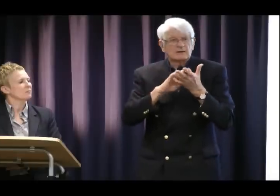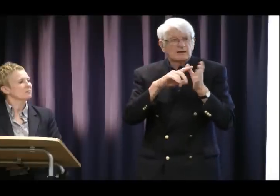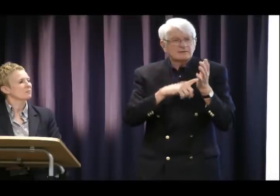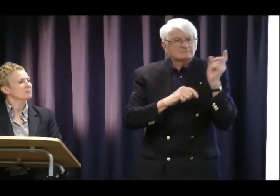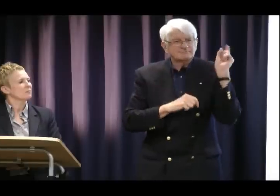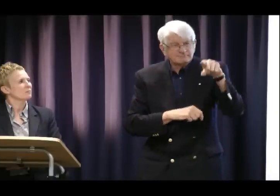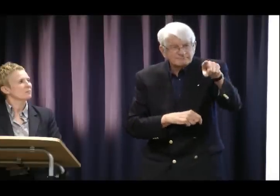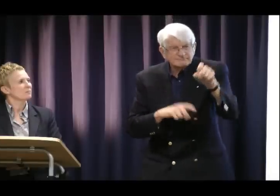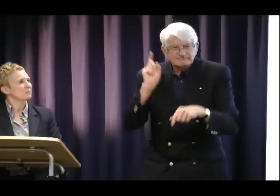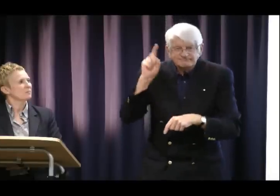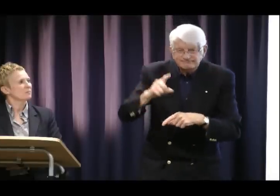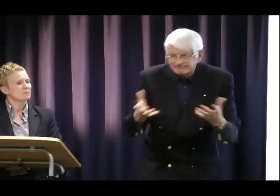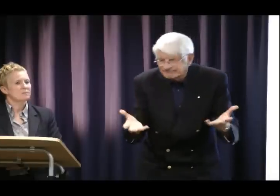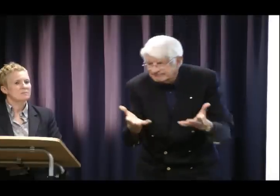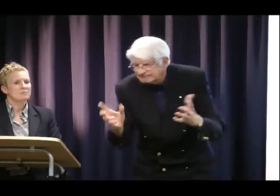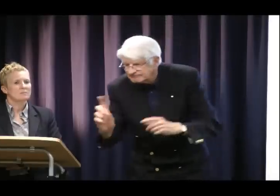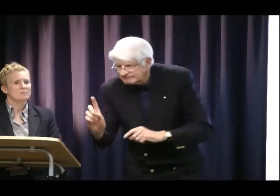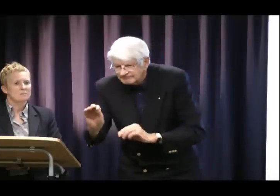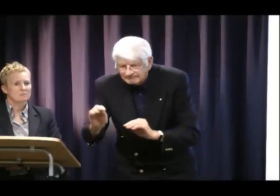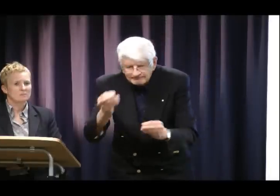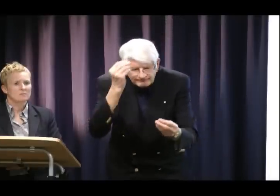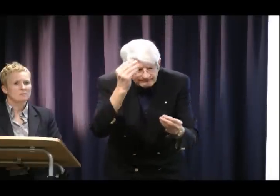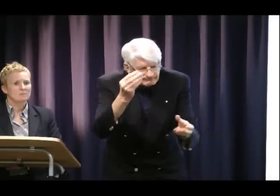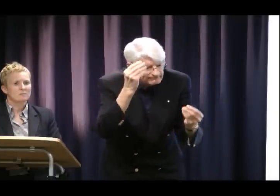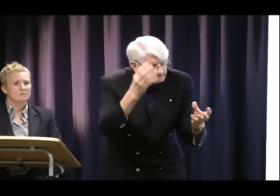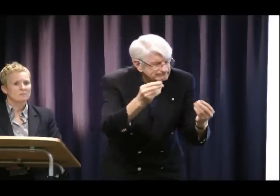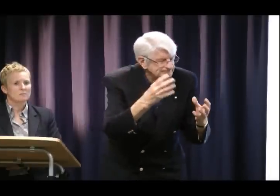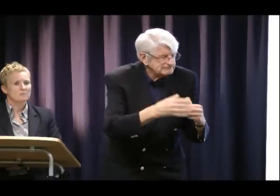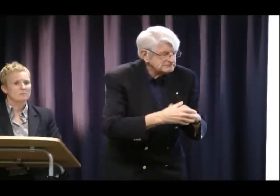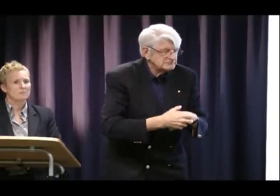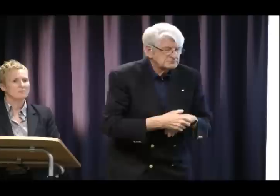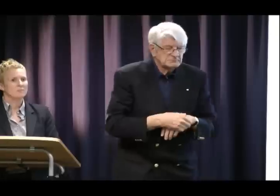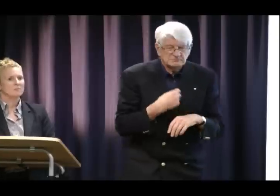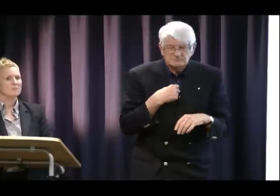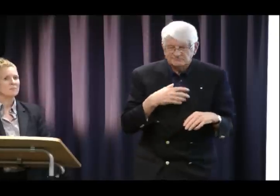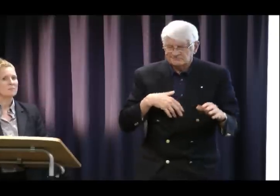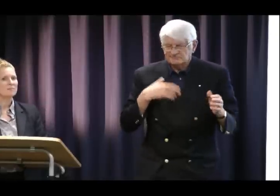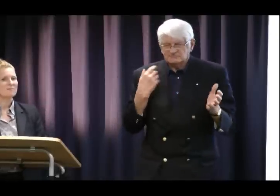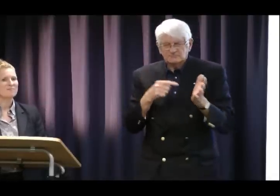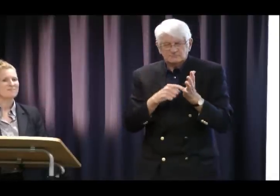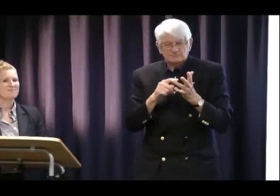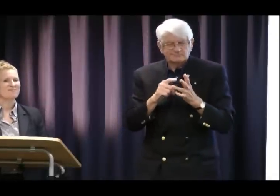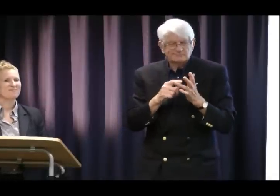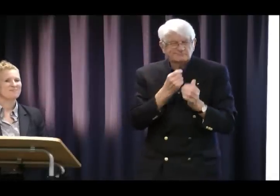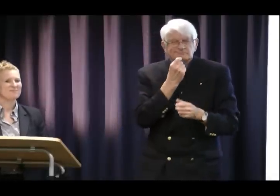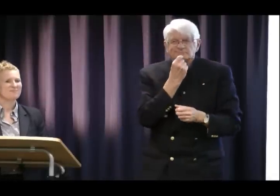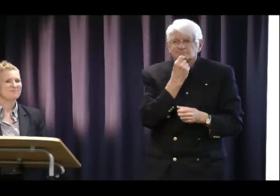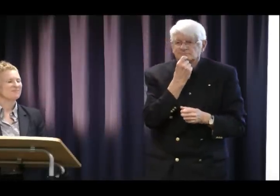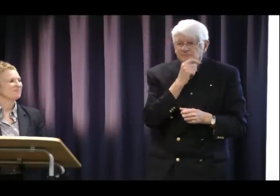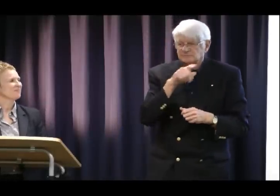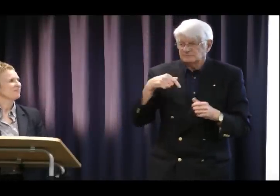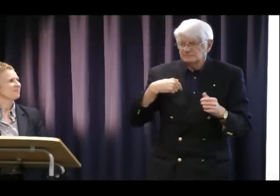It was great to see James Hale in attendance, encouraging the kids, talking to them, informing them.